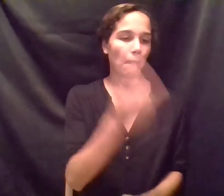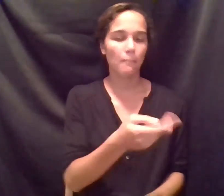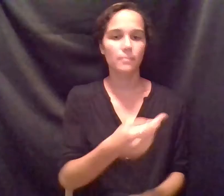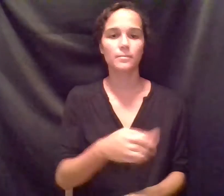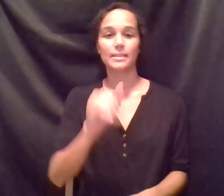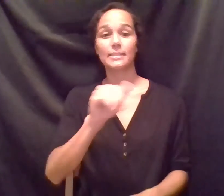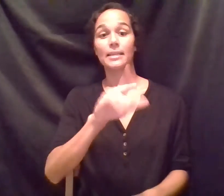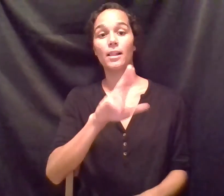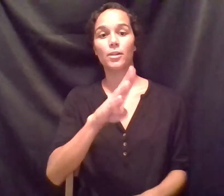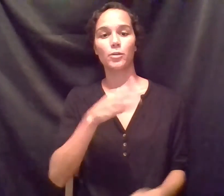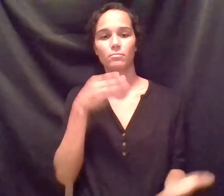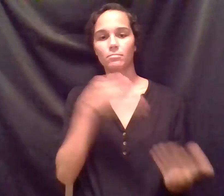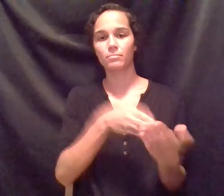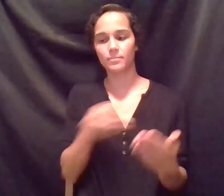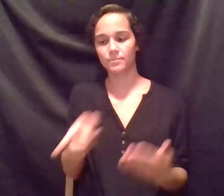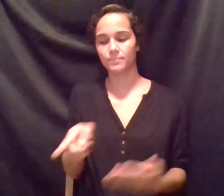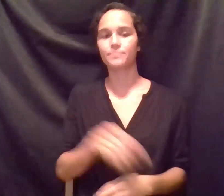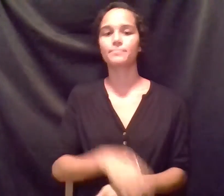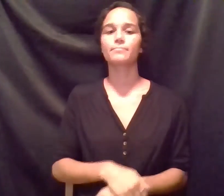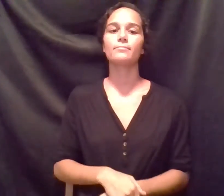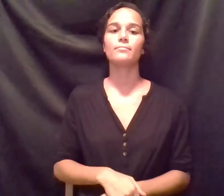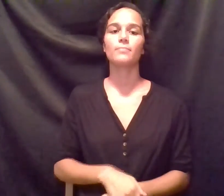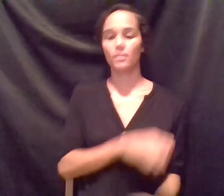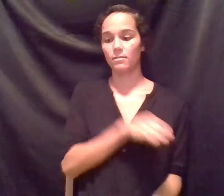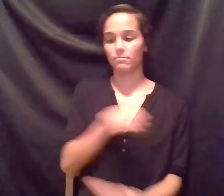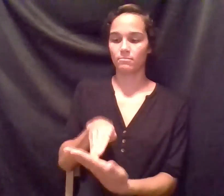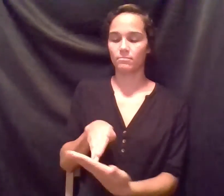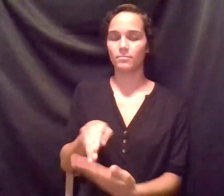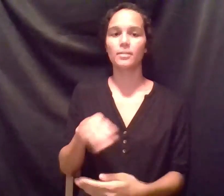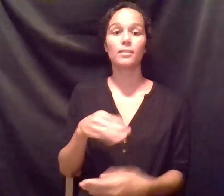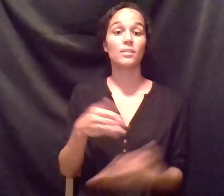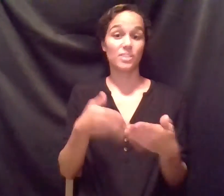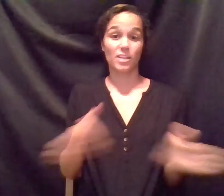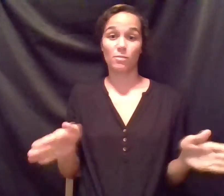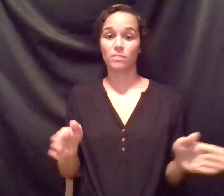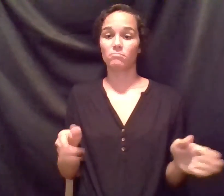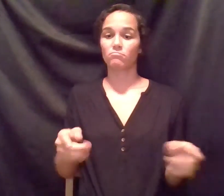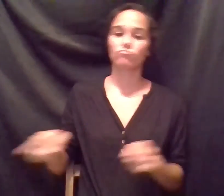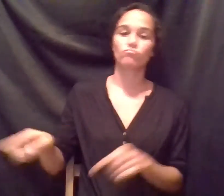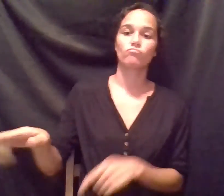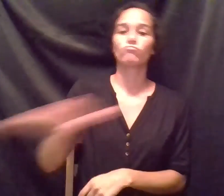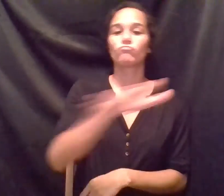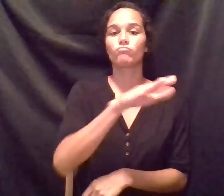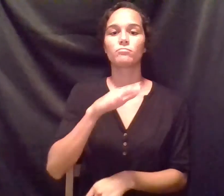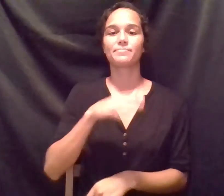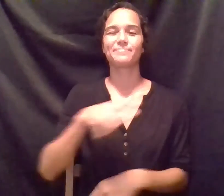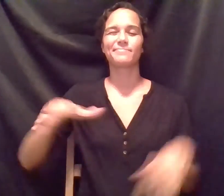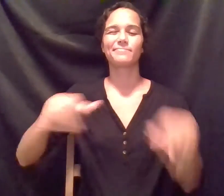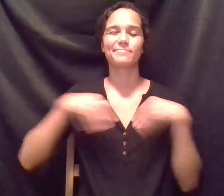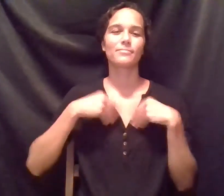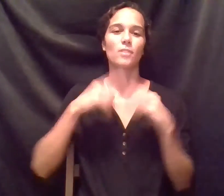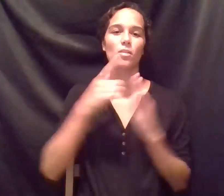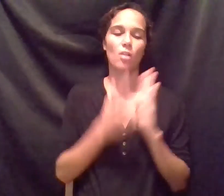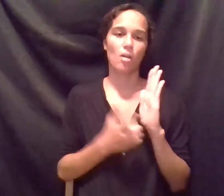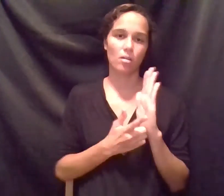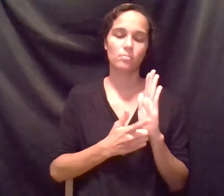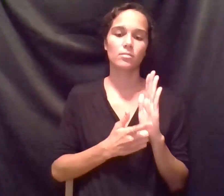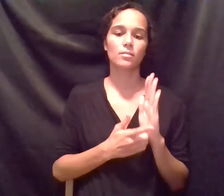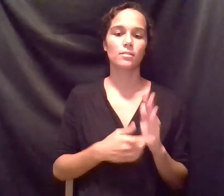generally accept what's going on. This is generally accepted, and so you should be safe in the others. However, it's not binding